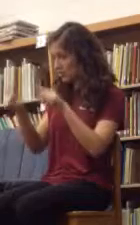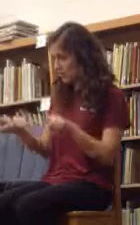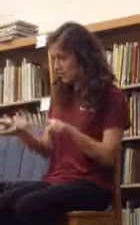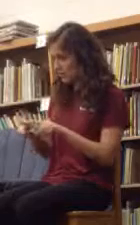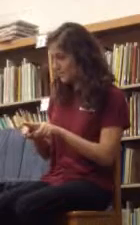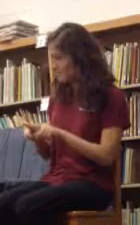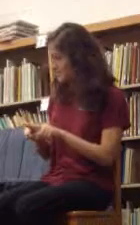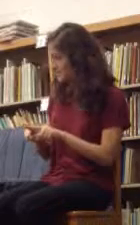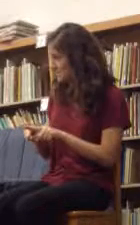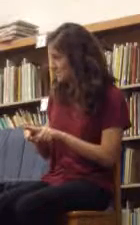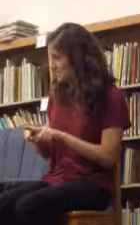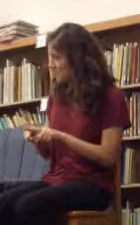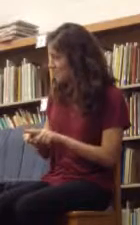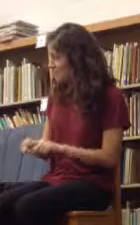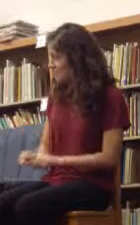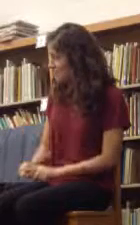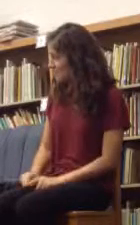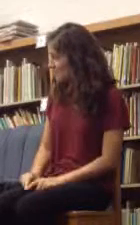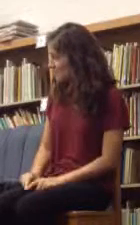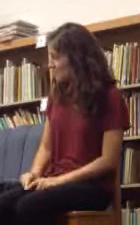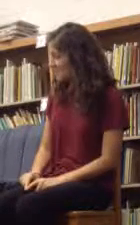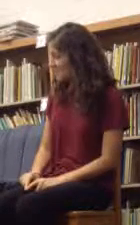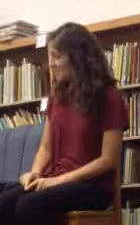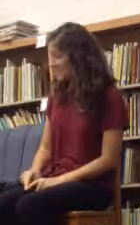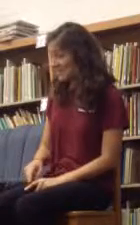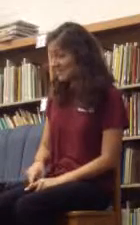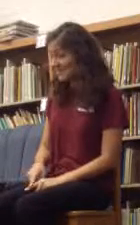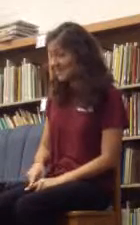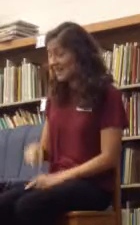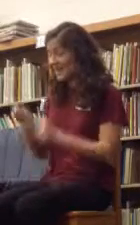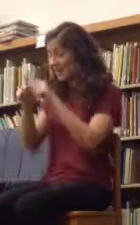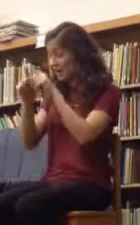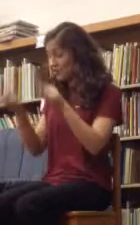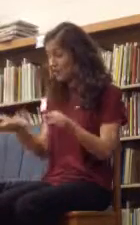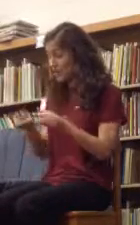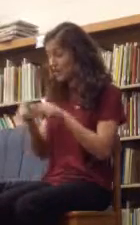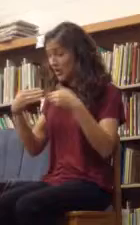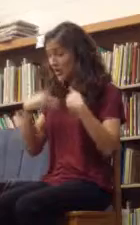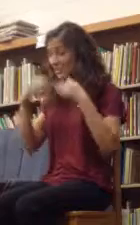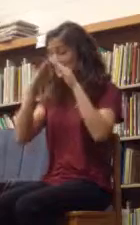And this is triangle's house.